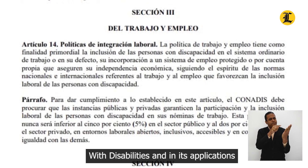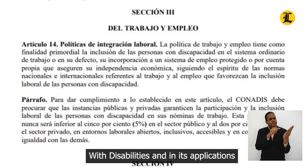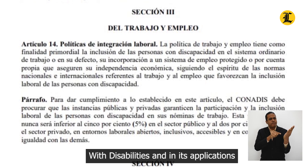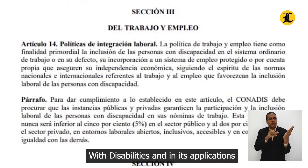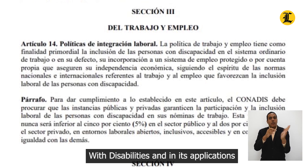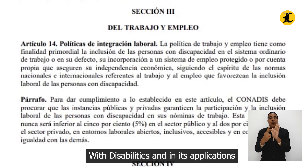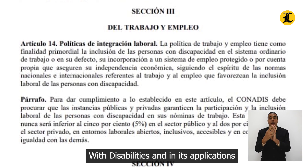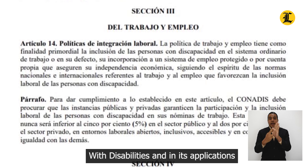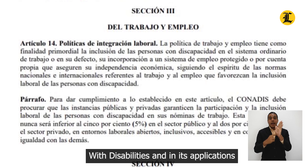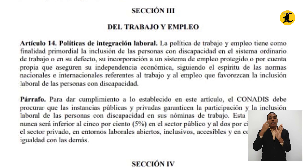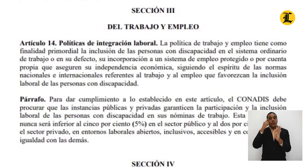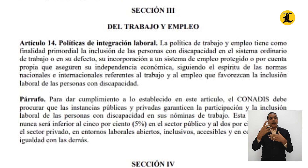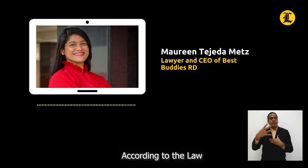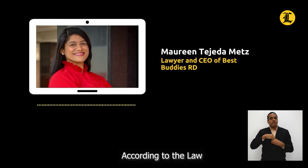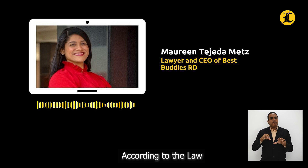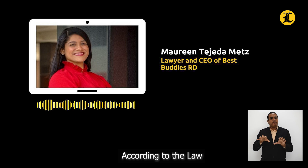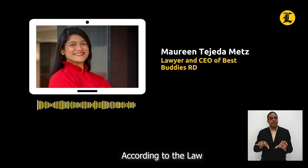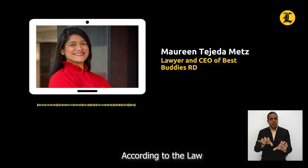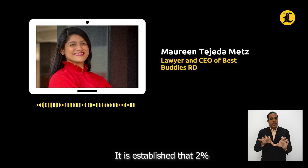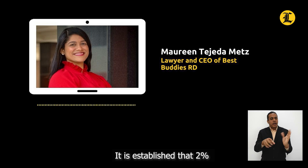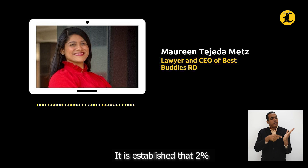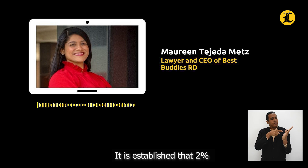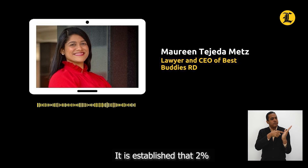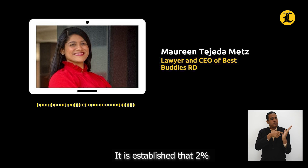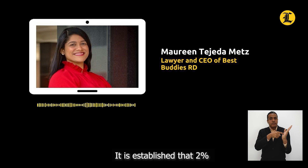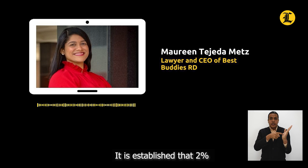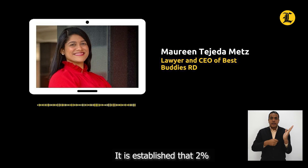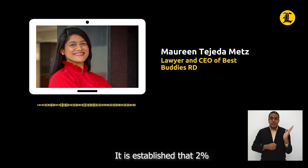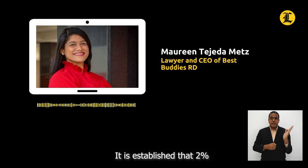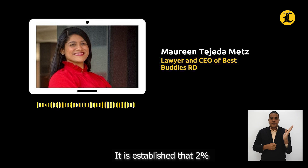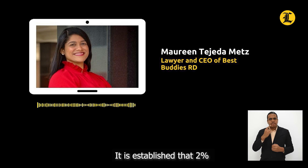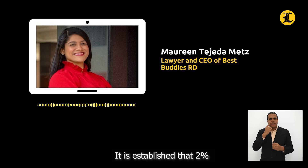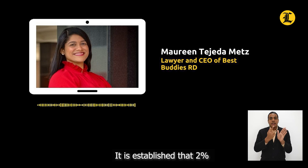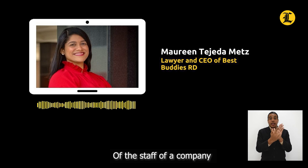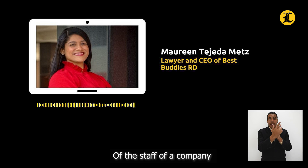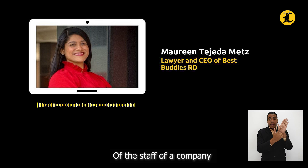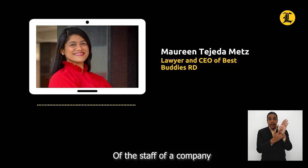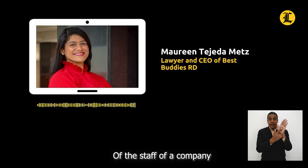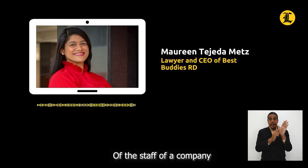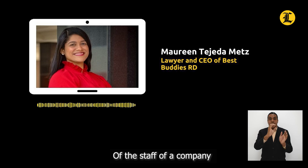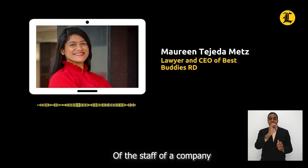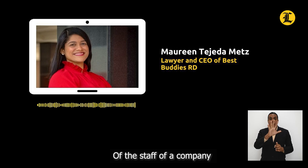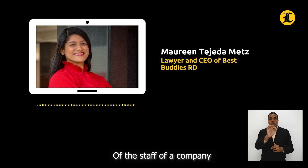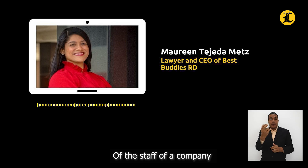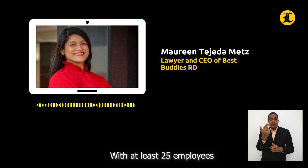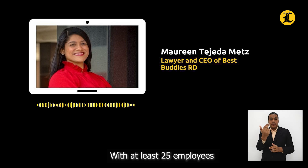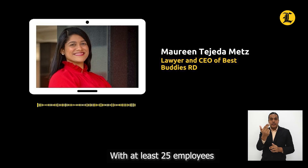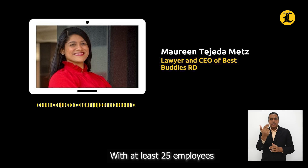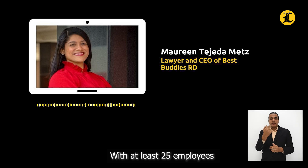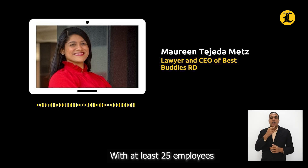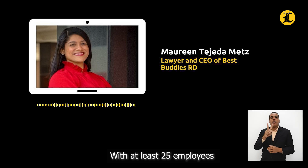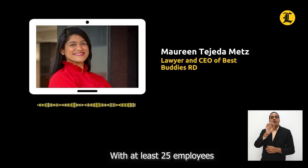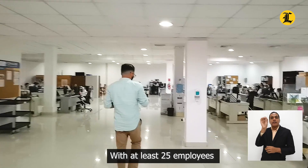its applications. According to the law, it is established that 2% of the staff of a company